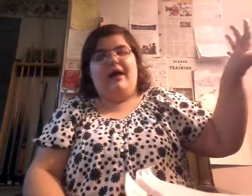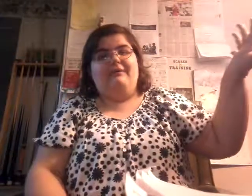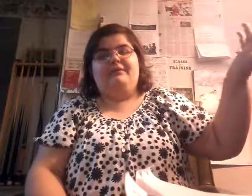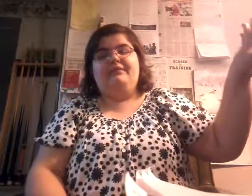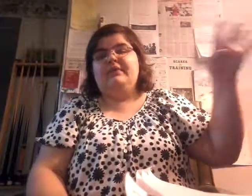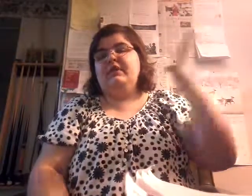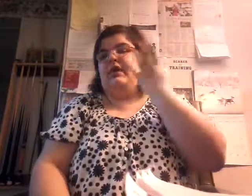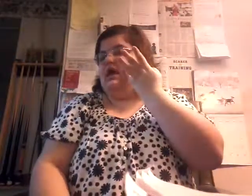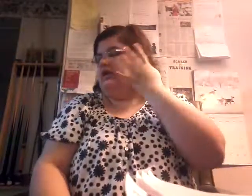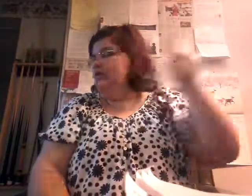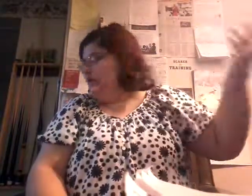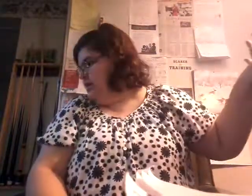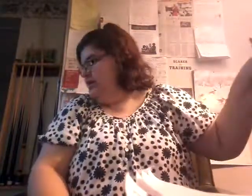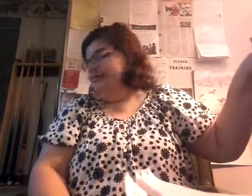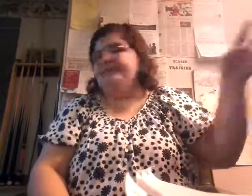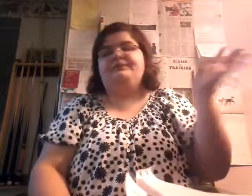out. Ignore.